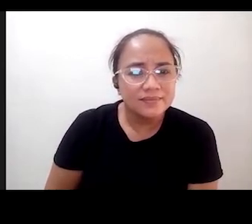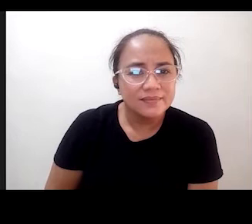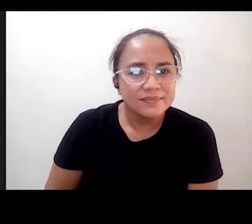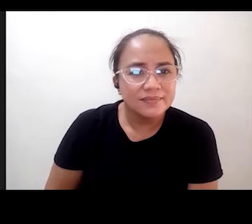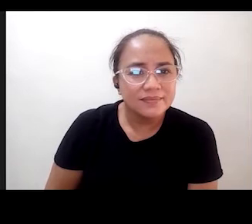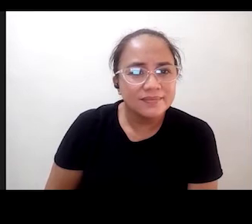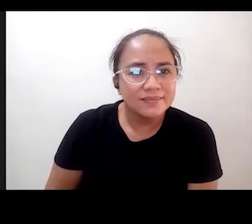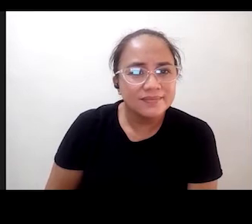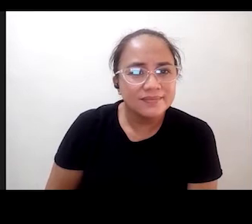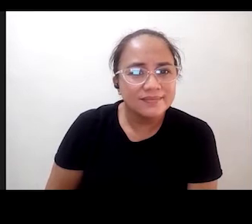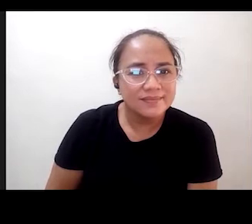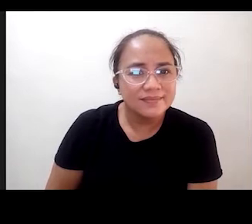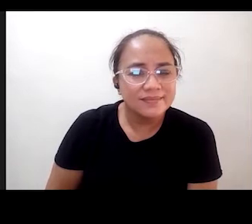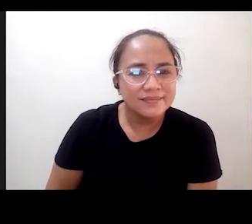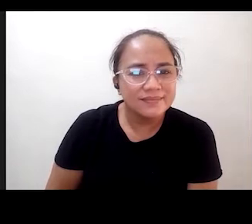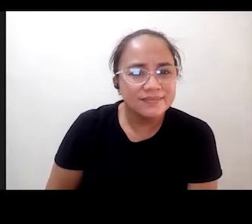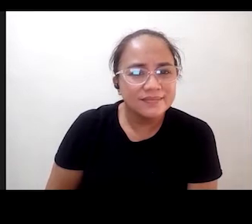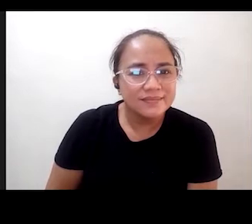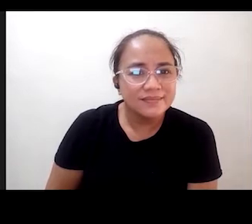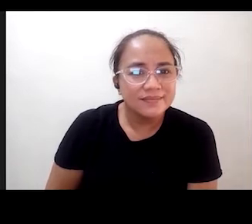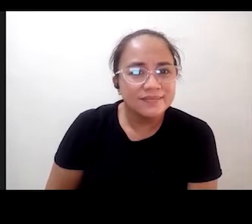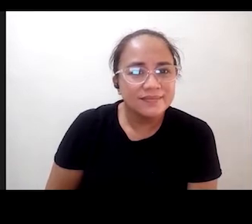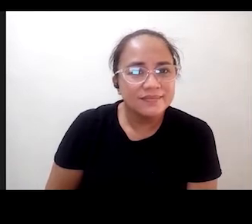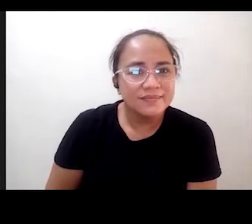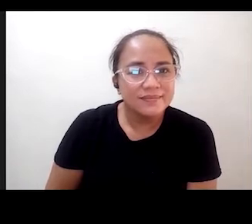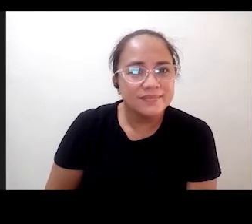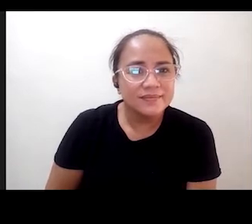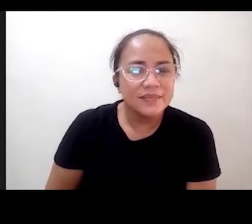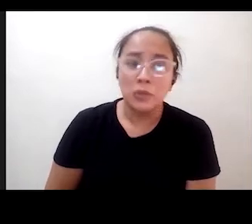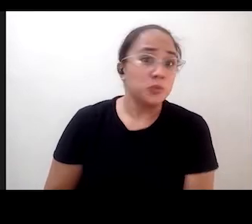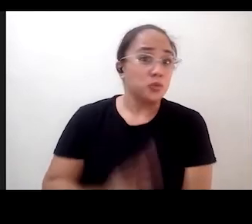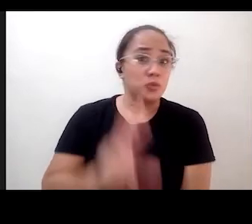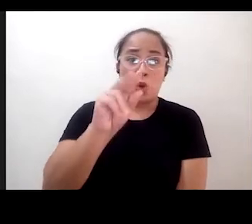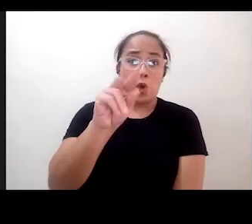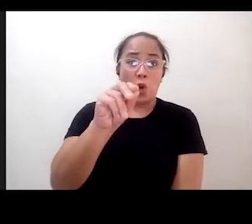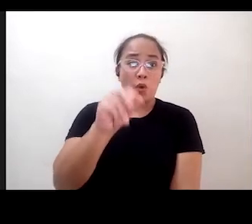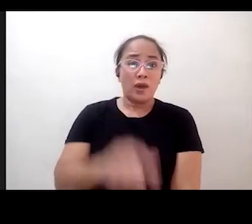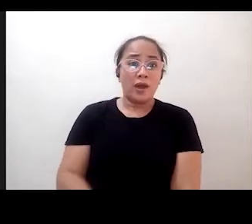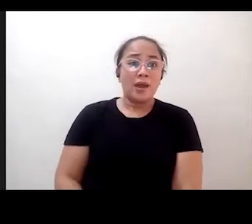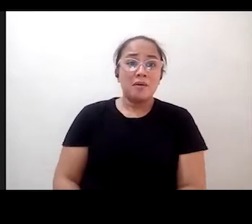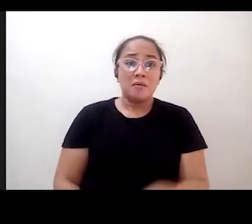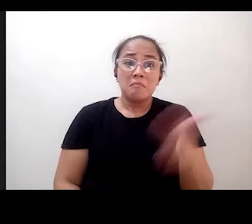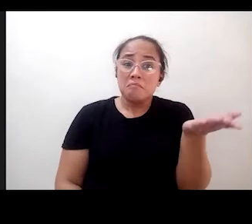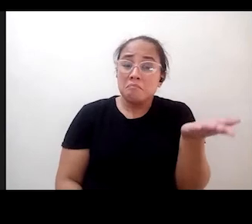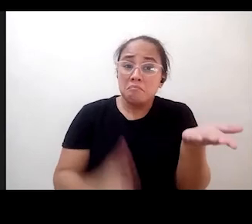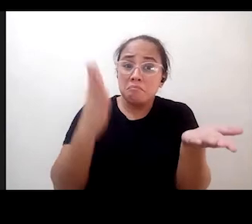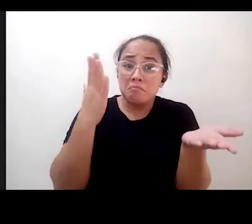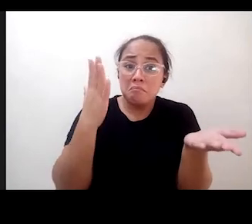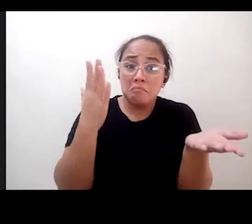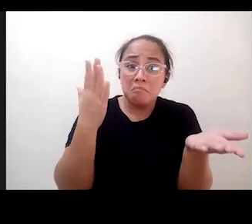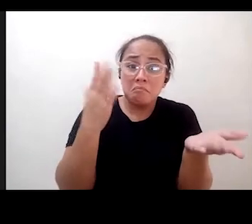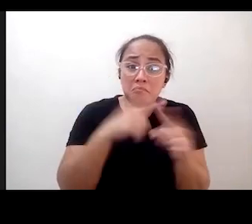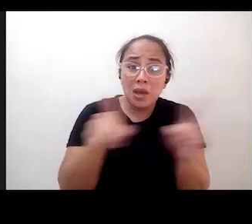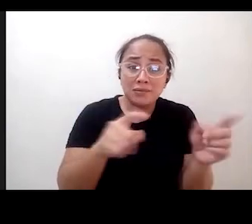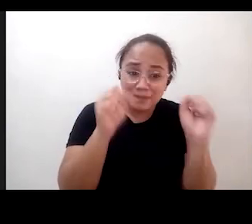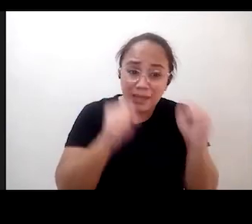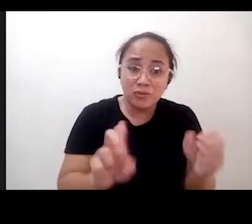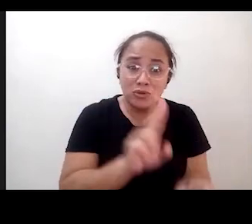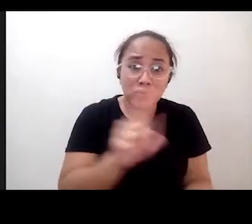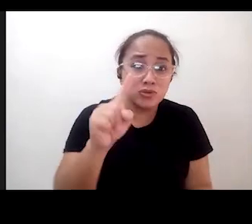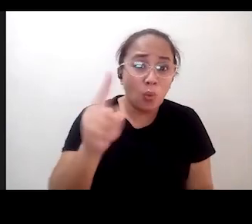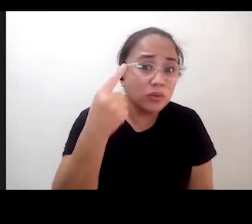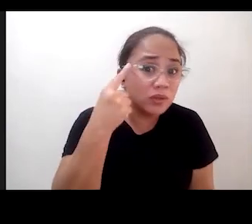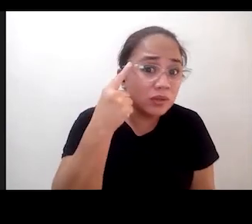To ask the question? To No, ask the because you question? can ask the question by just simply raising your eyebrows.